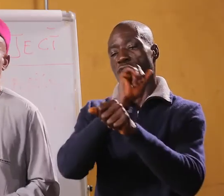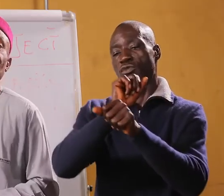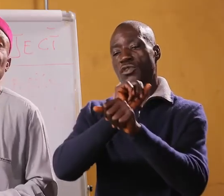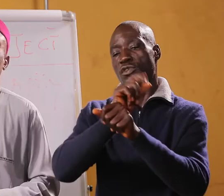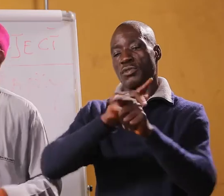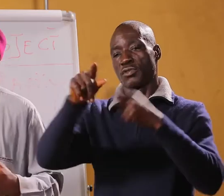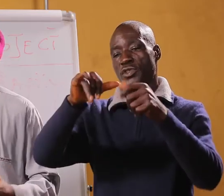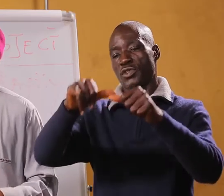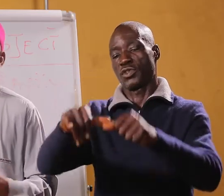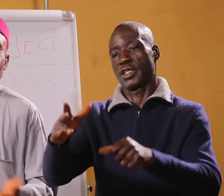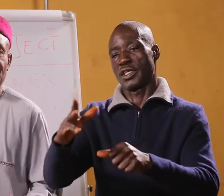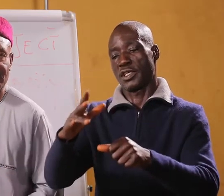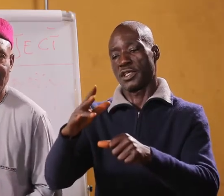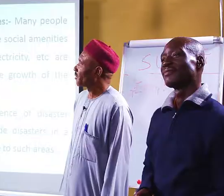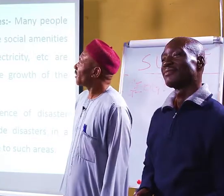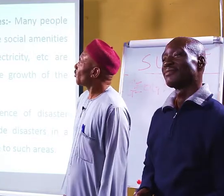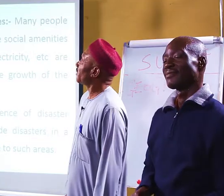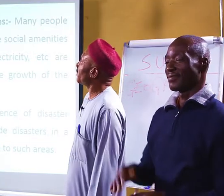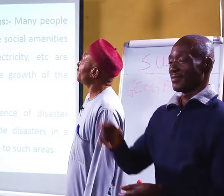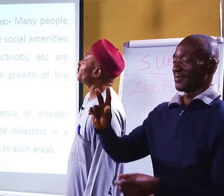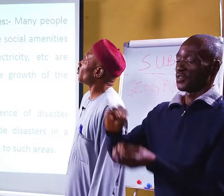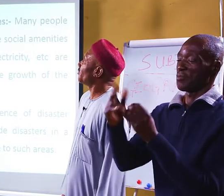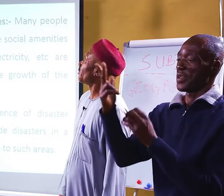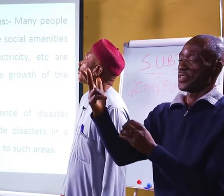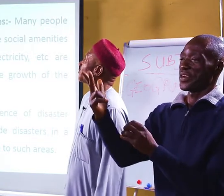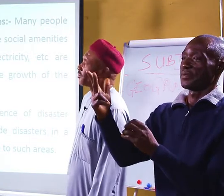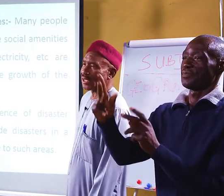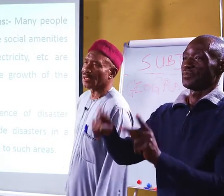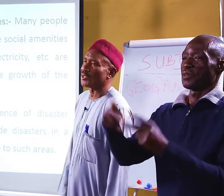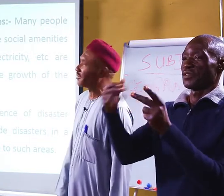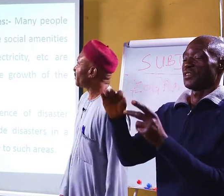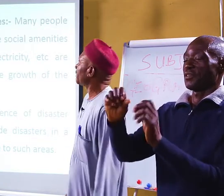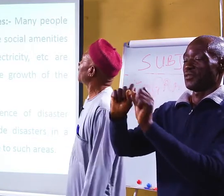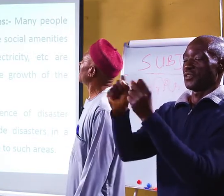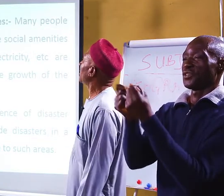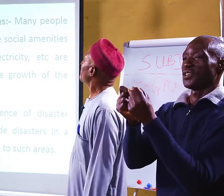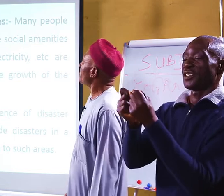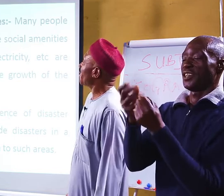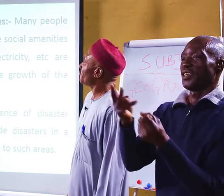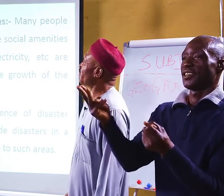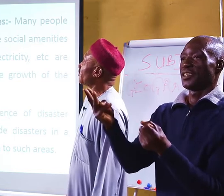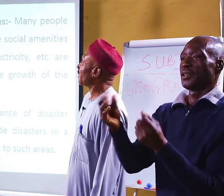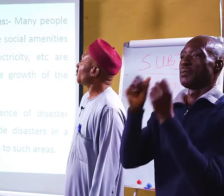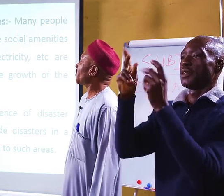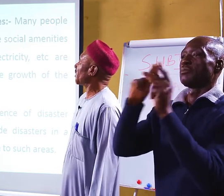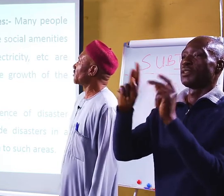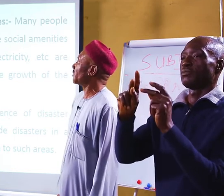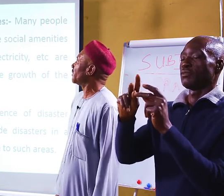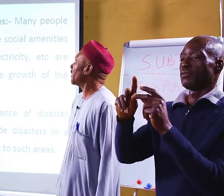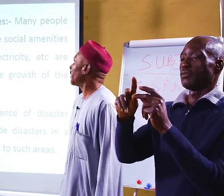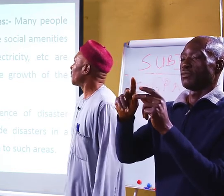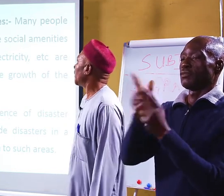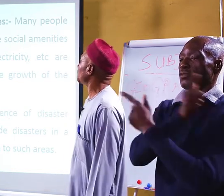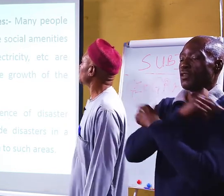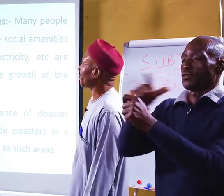settle there because of social amenities. The third one is provision of social amenities. Many people tend to settle